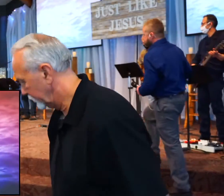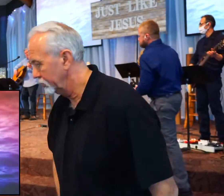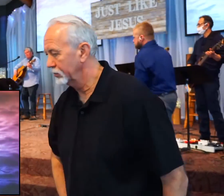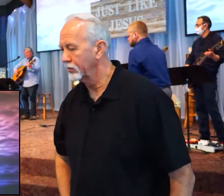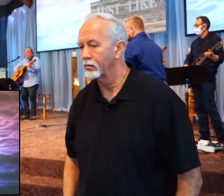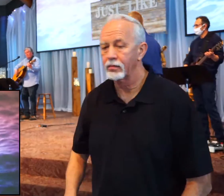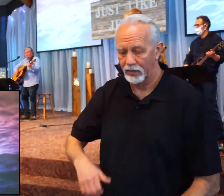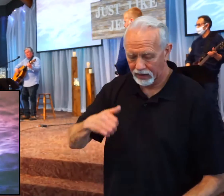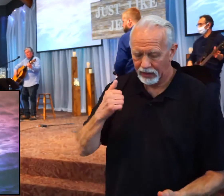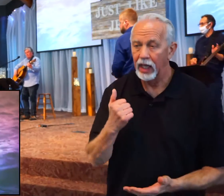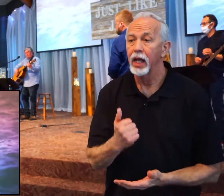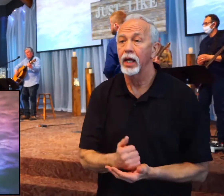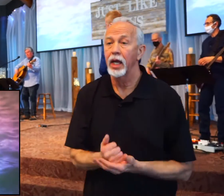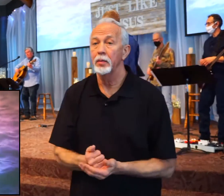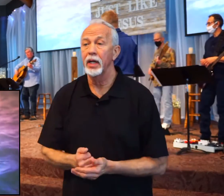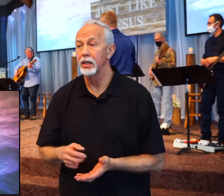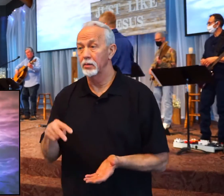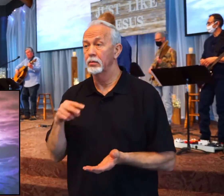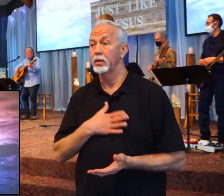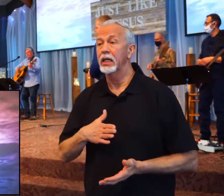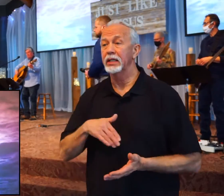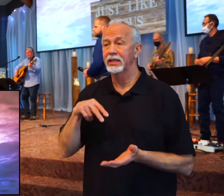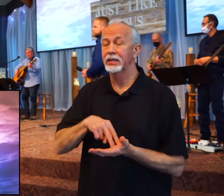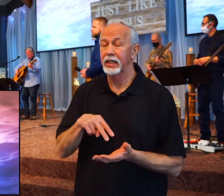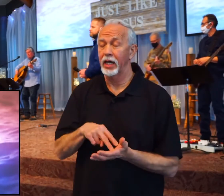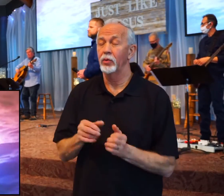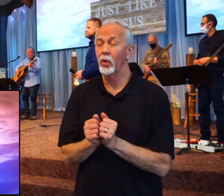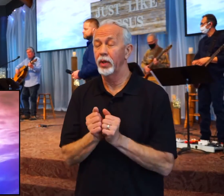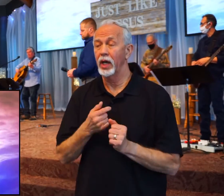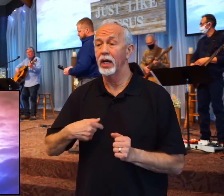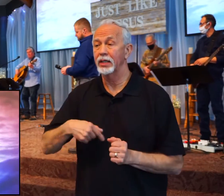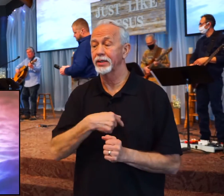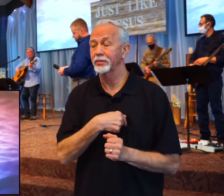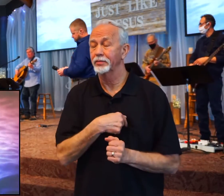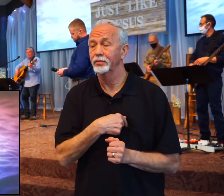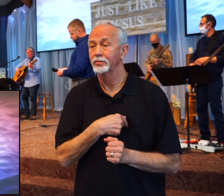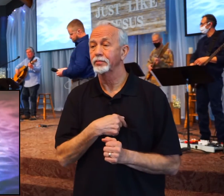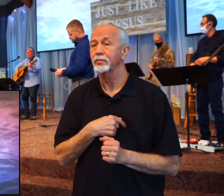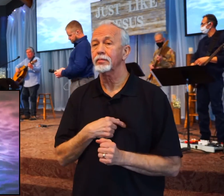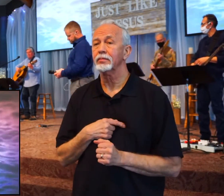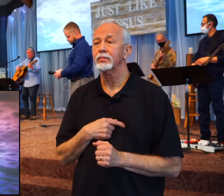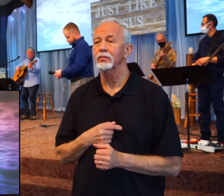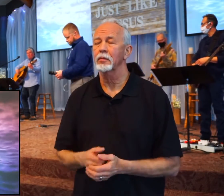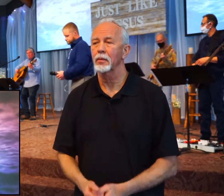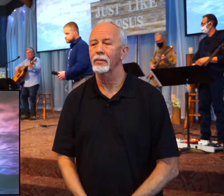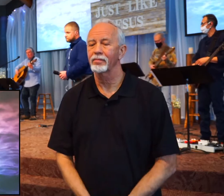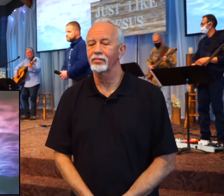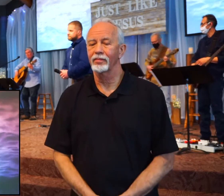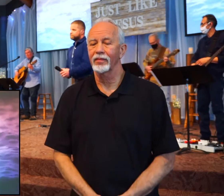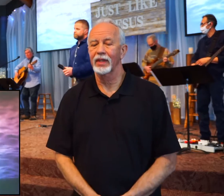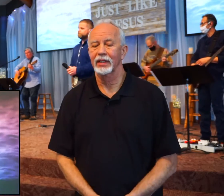Amen. Would you stand and sing and ask God to revive His people and to revive our nation?